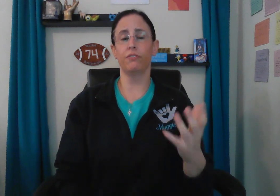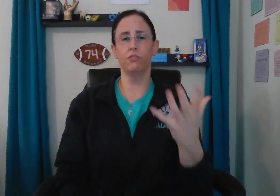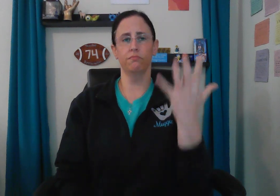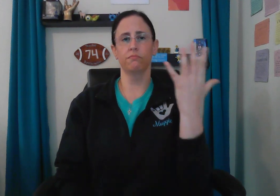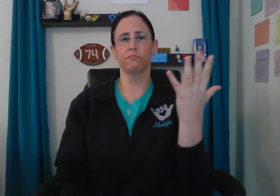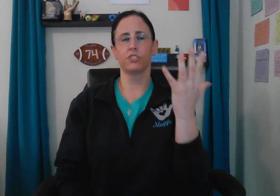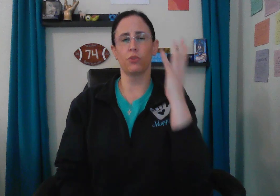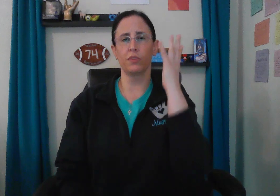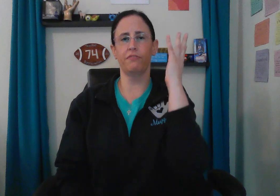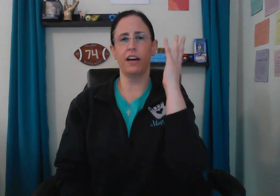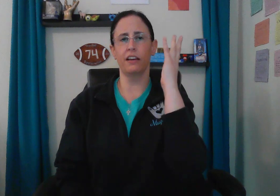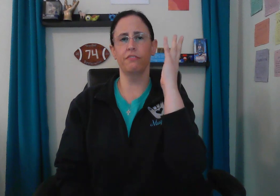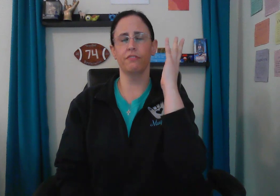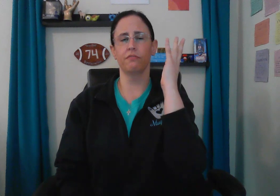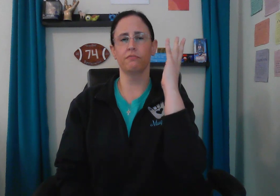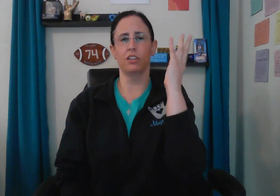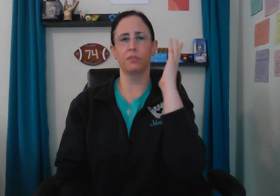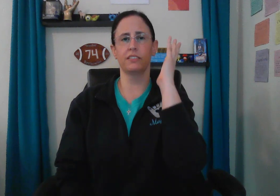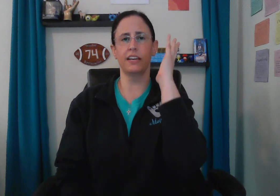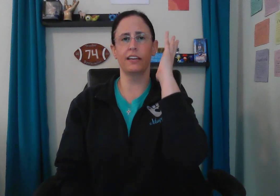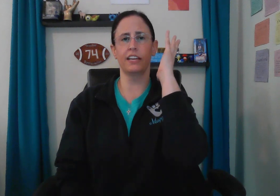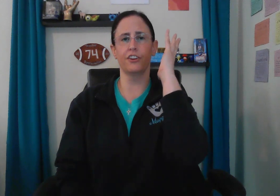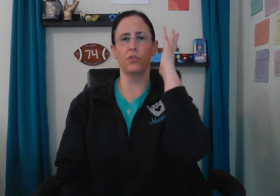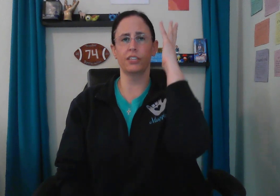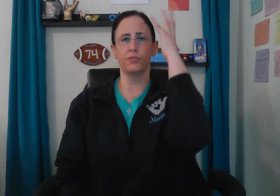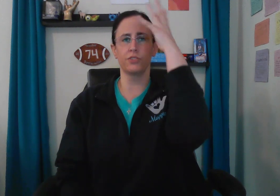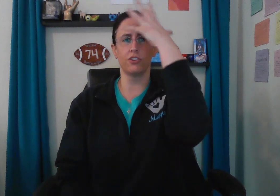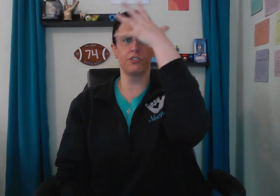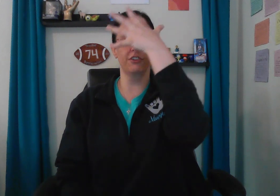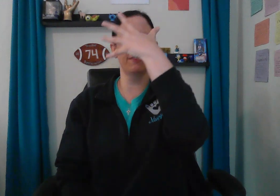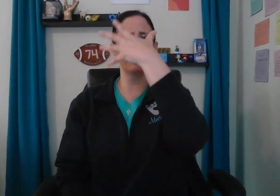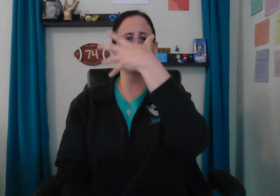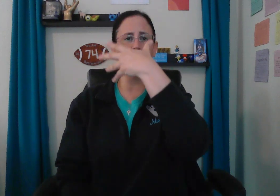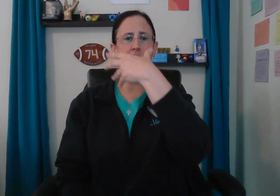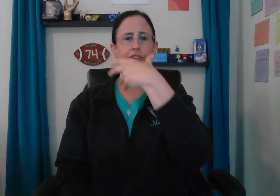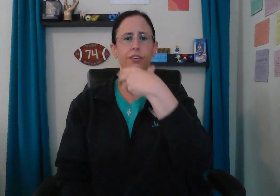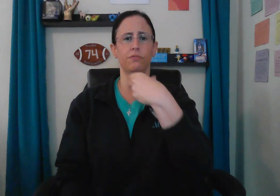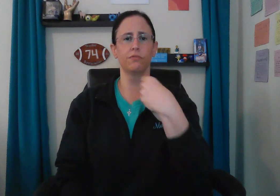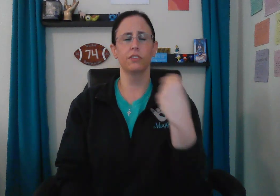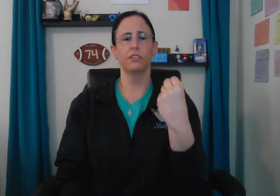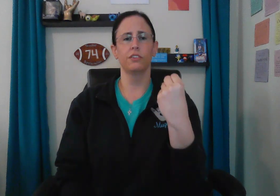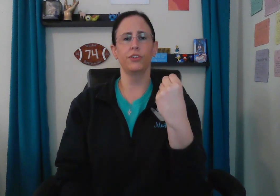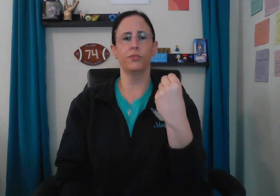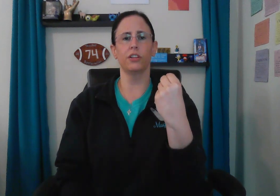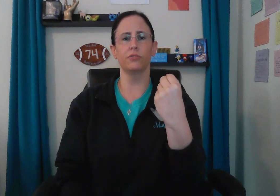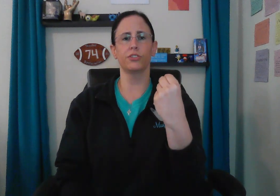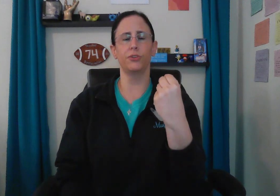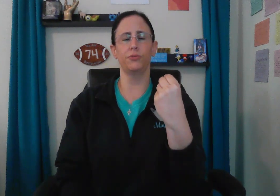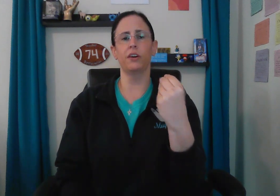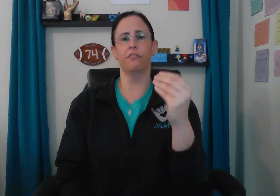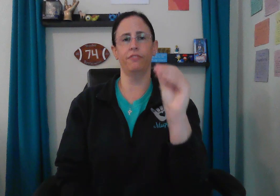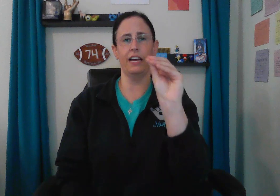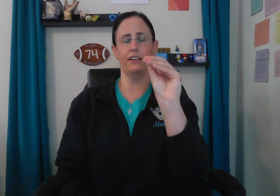Beautiful. Start with the 5, dominant side, and you're going to circle your face, and as you do, you close to a flat